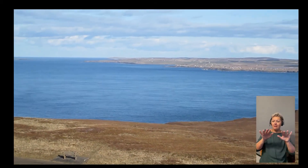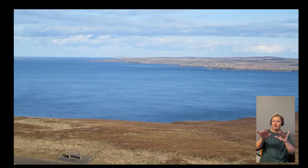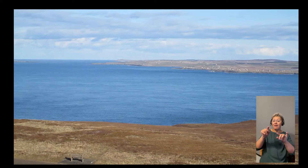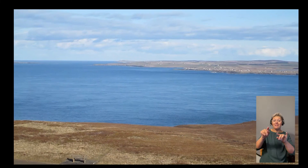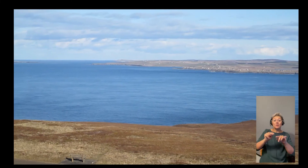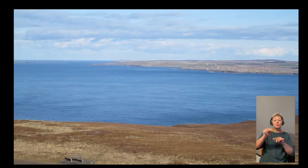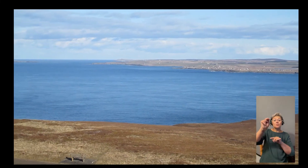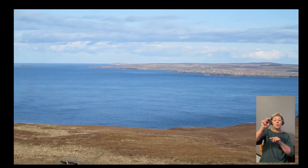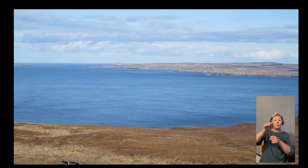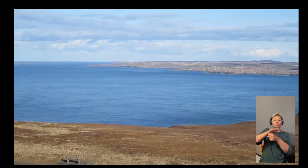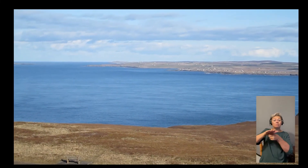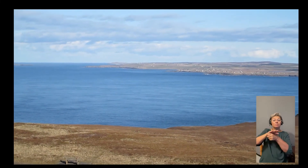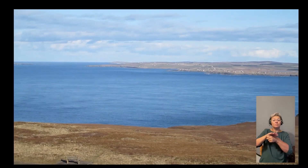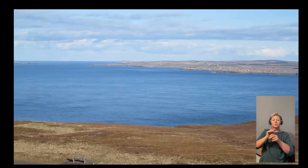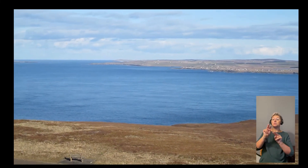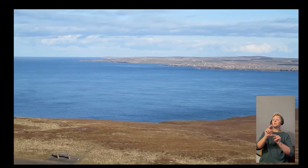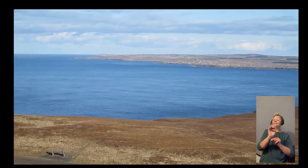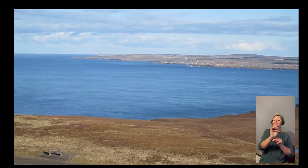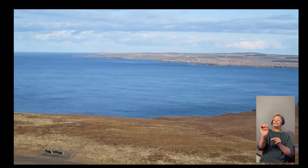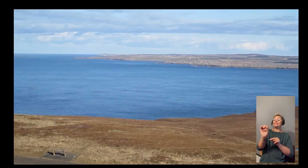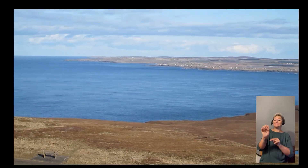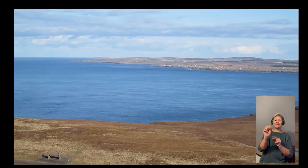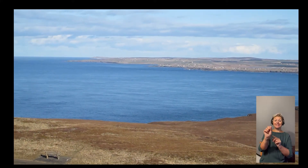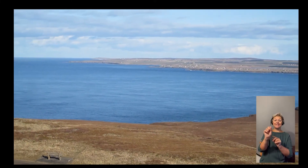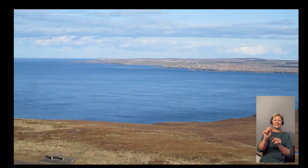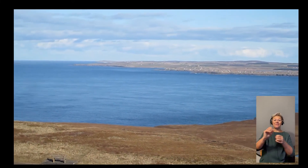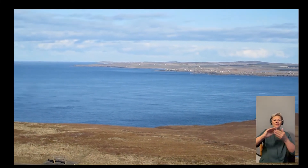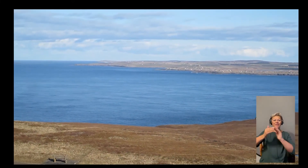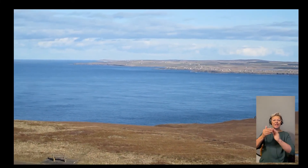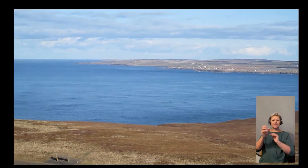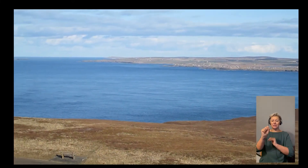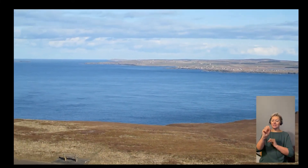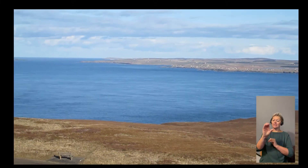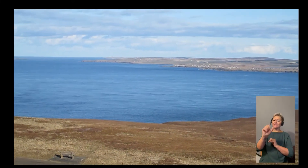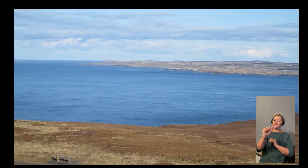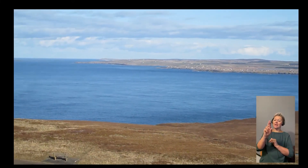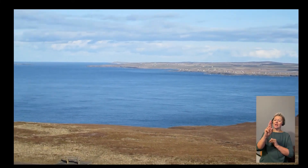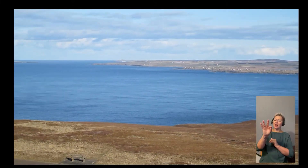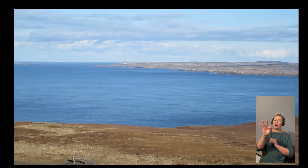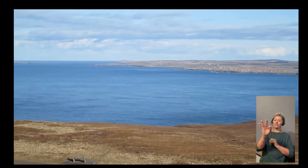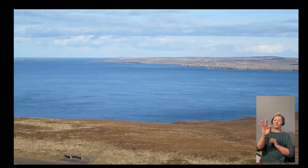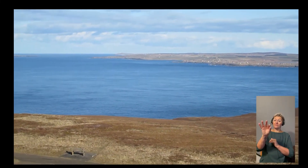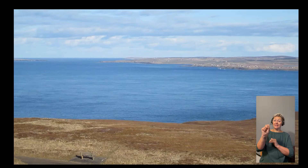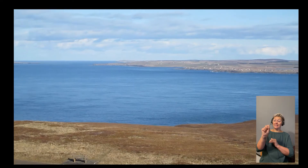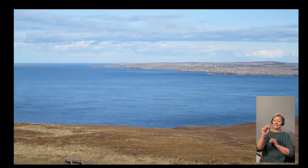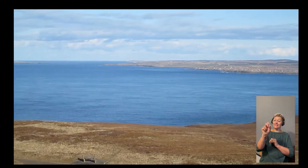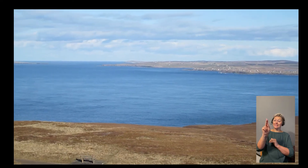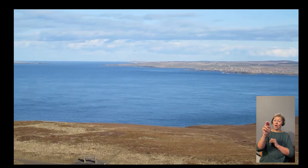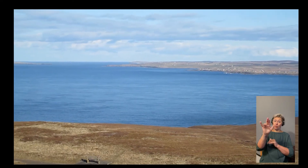the north coast looking east towards the village of Scarscary, the Castle of May